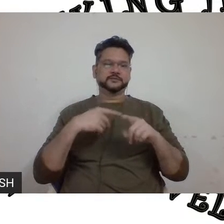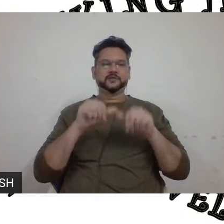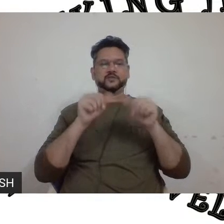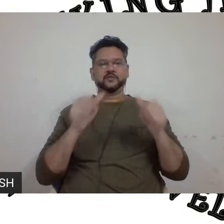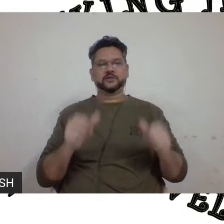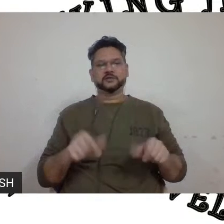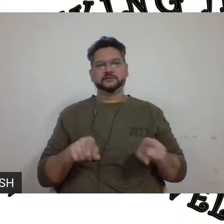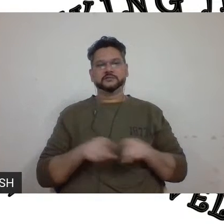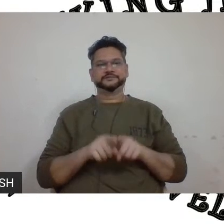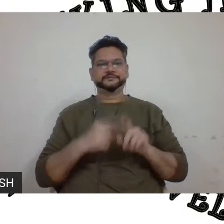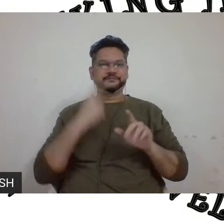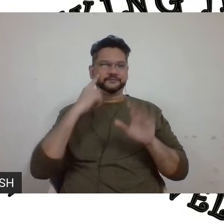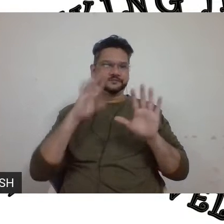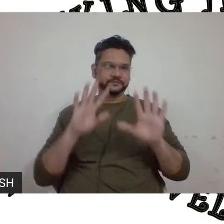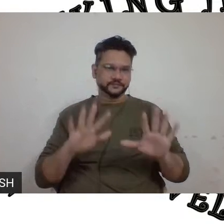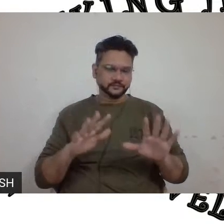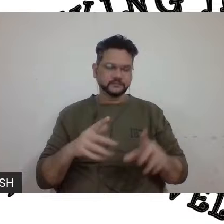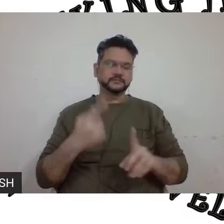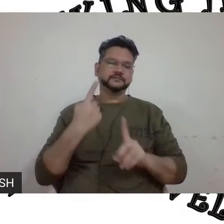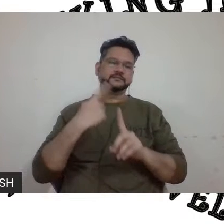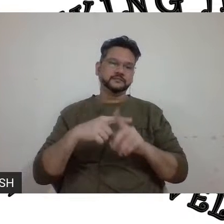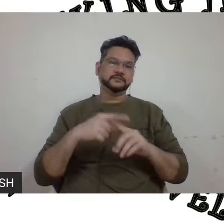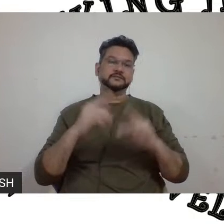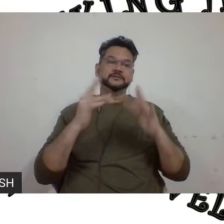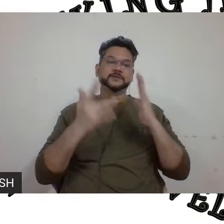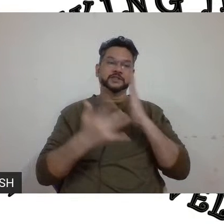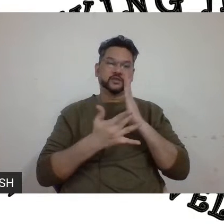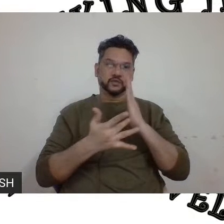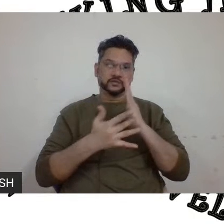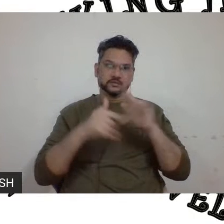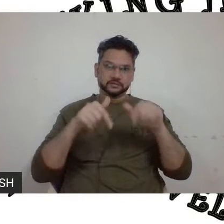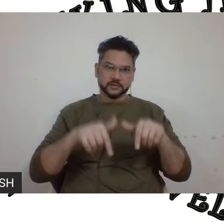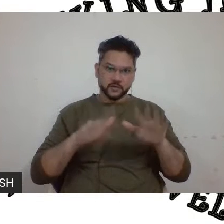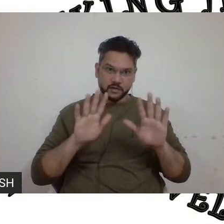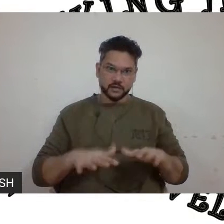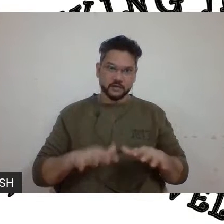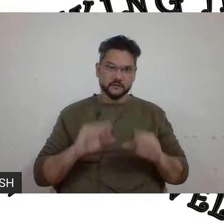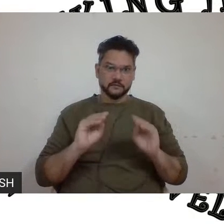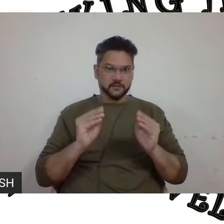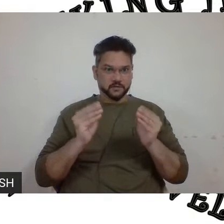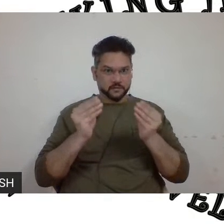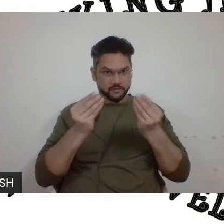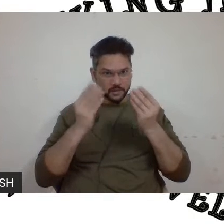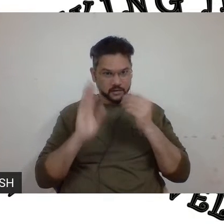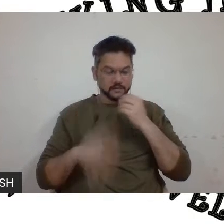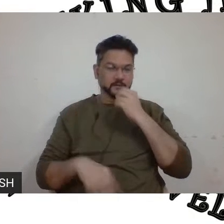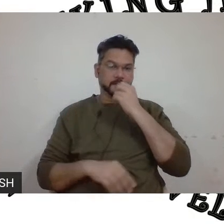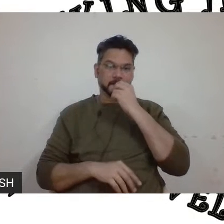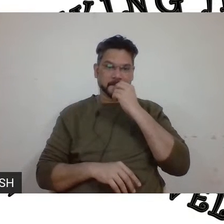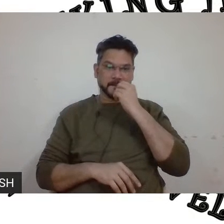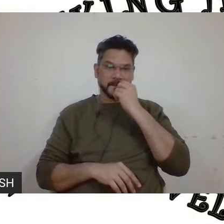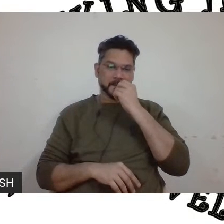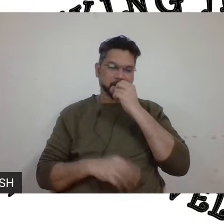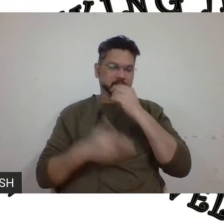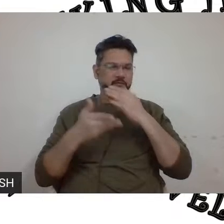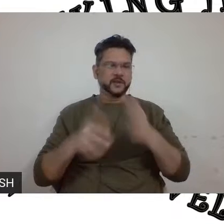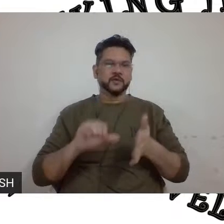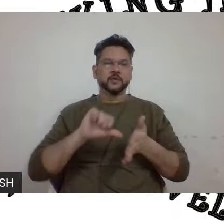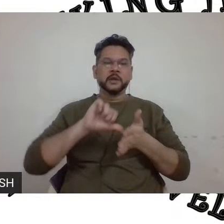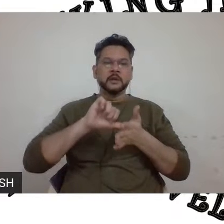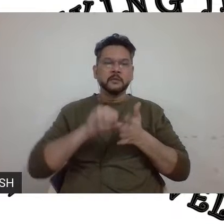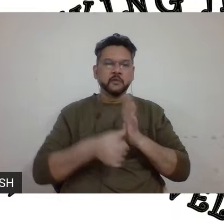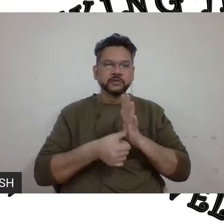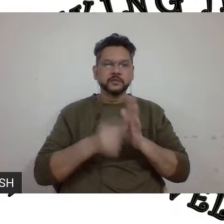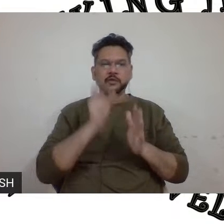of technology that we have at our disposal right now, I don't think anything is impossible. So